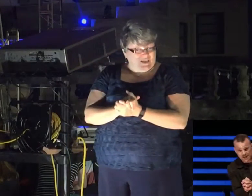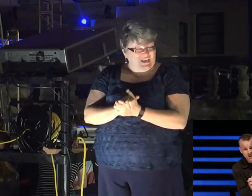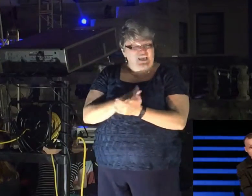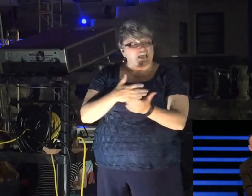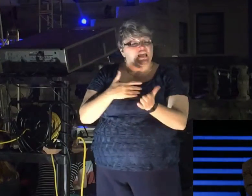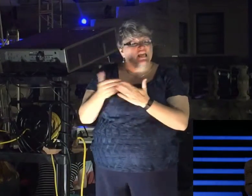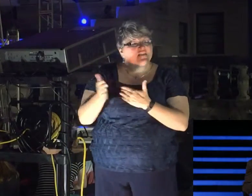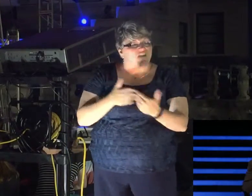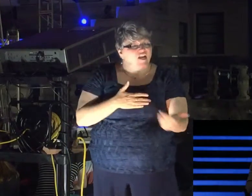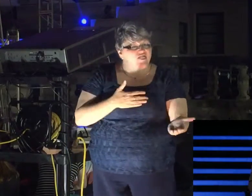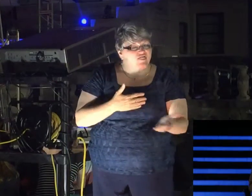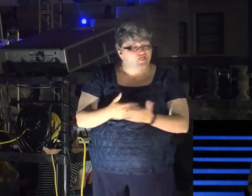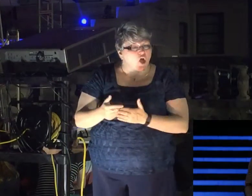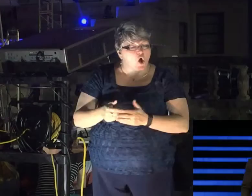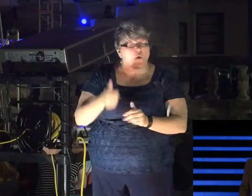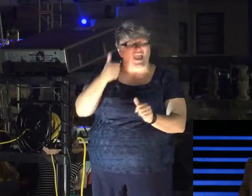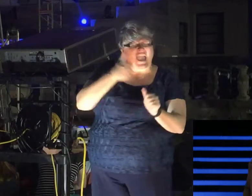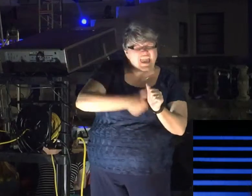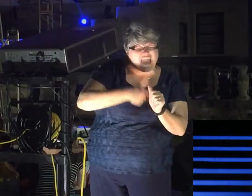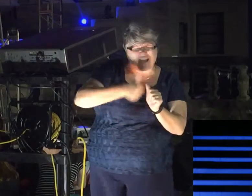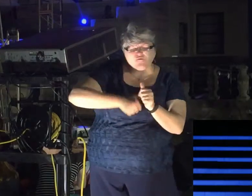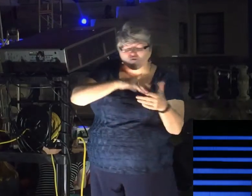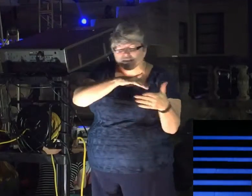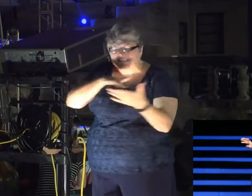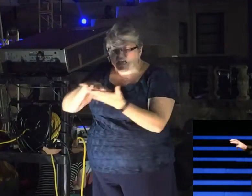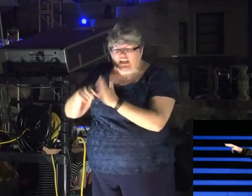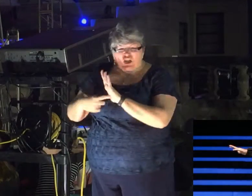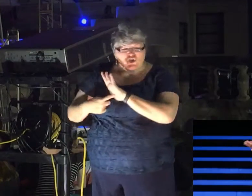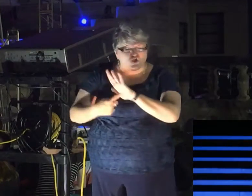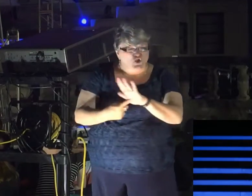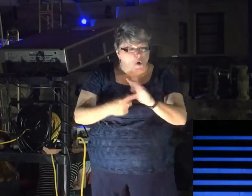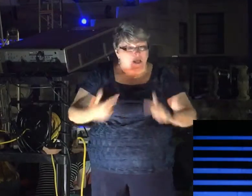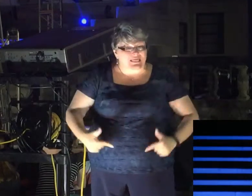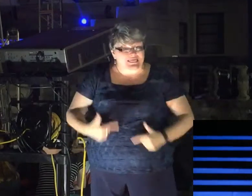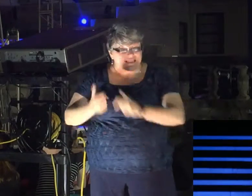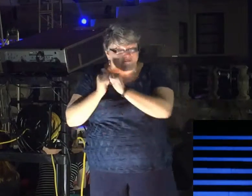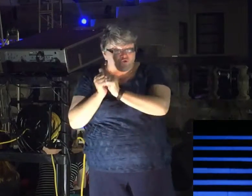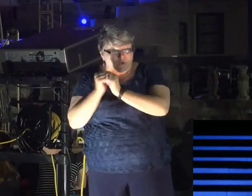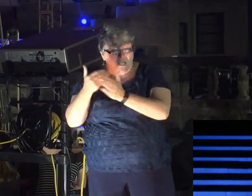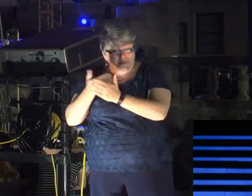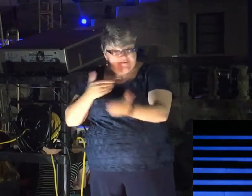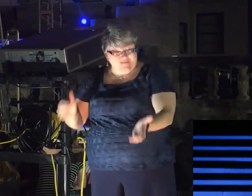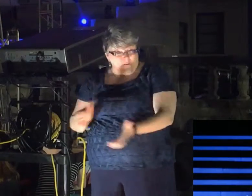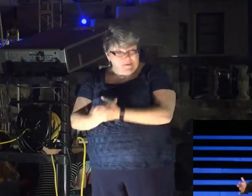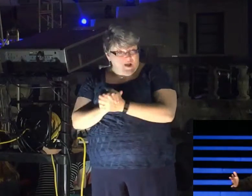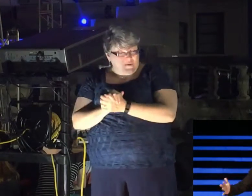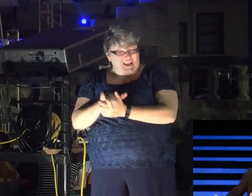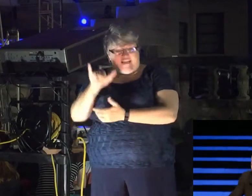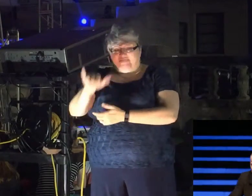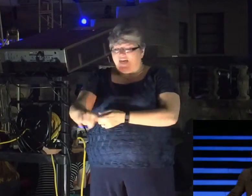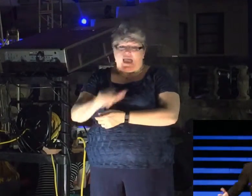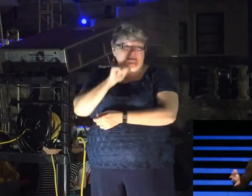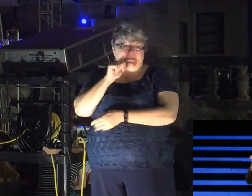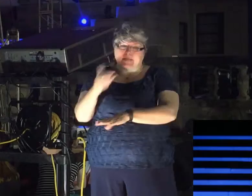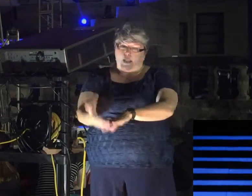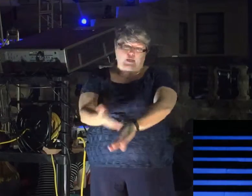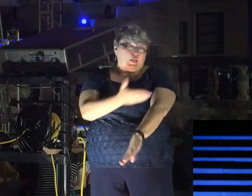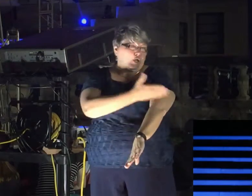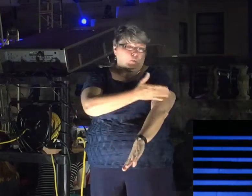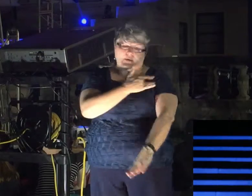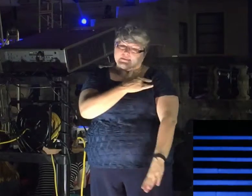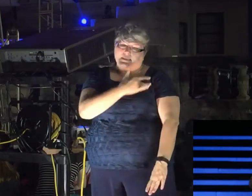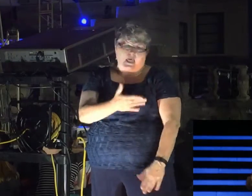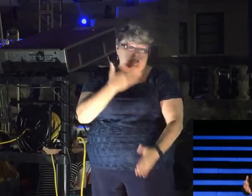before marrying, even though every study has shown that cohabiting before marrying does